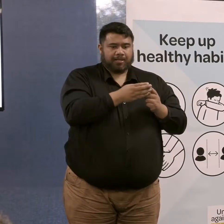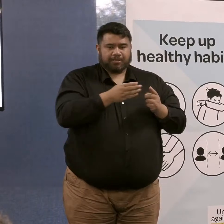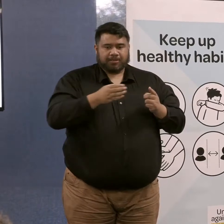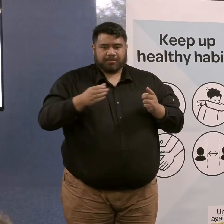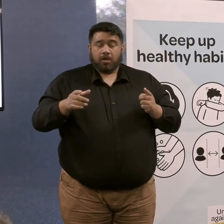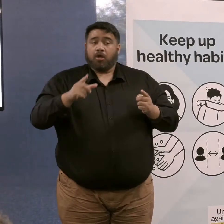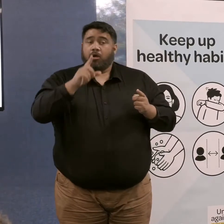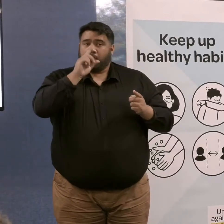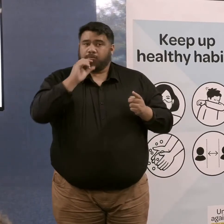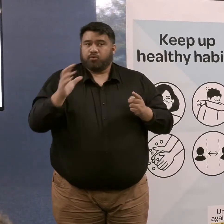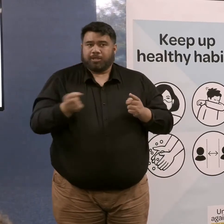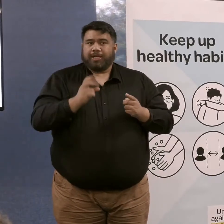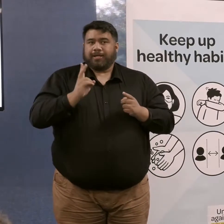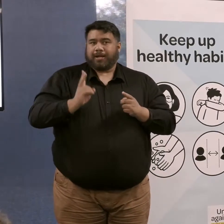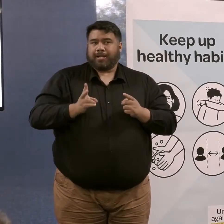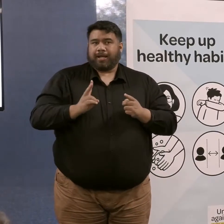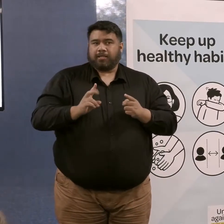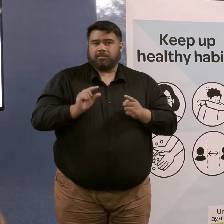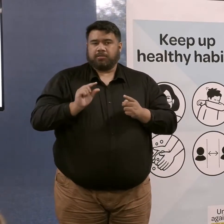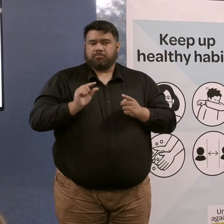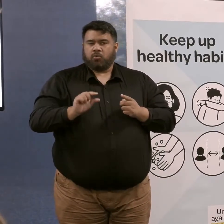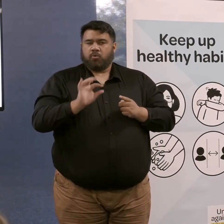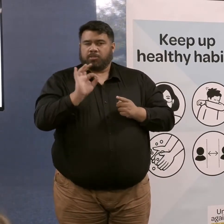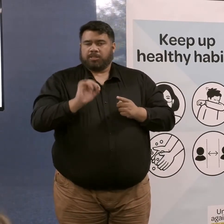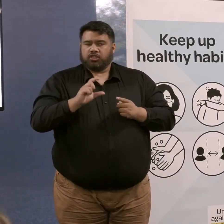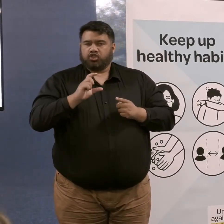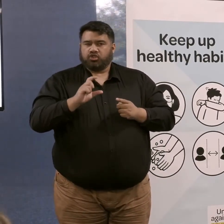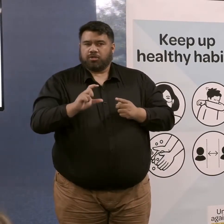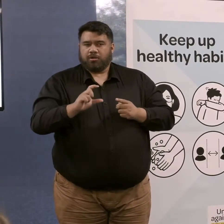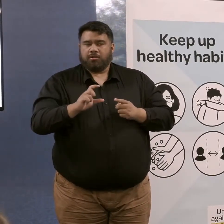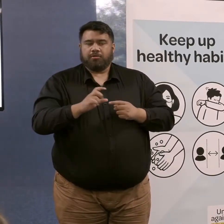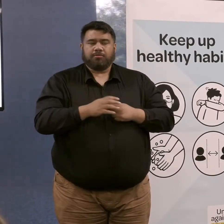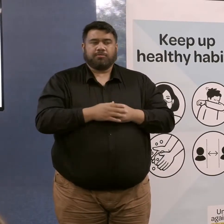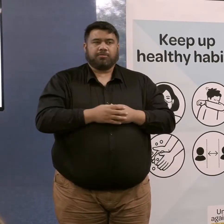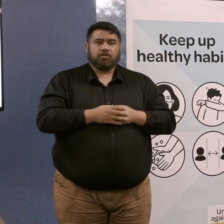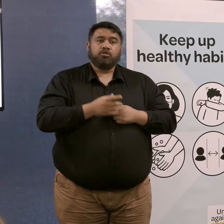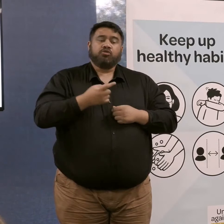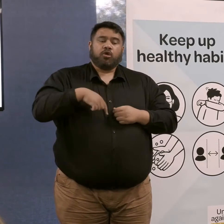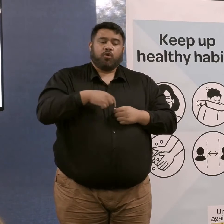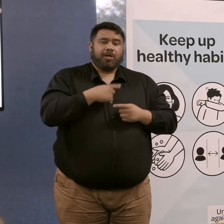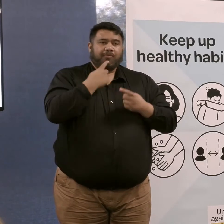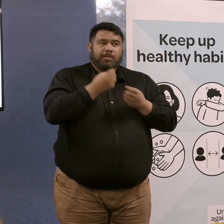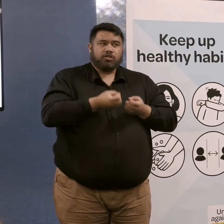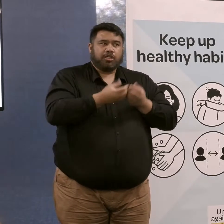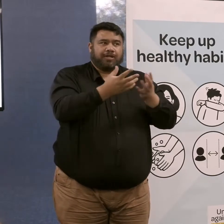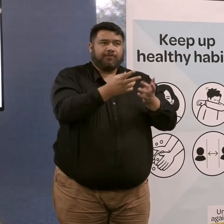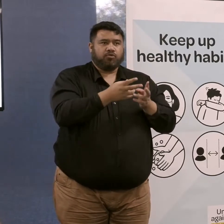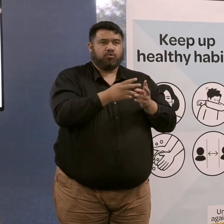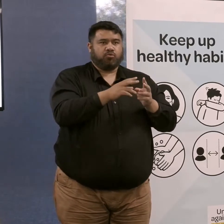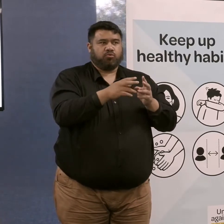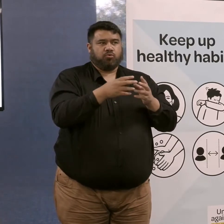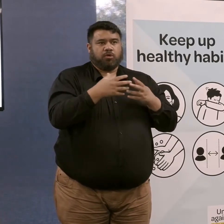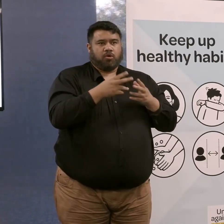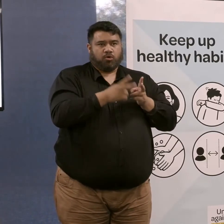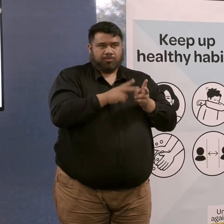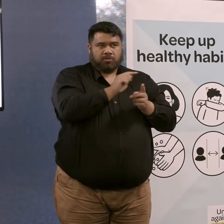to the health system is designed to support appropriate testing and management in that